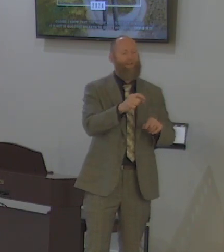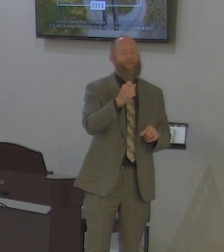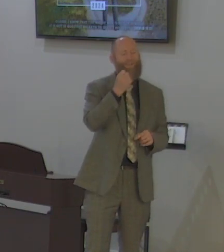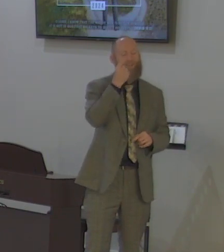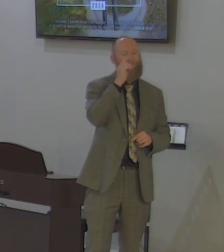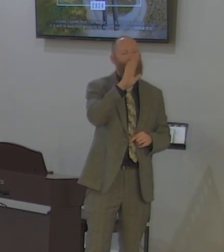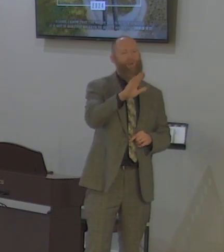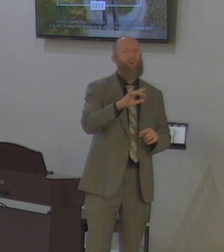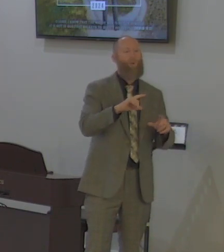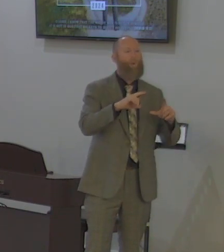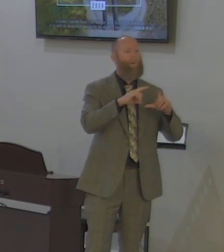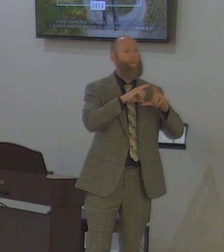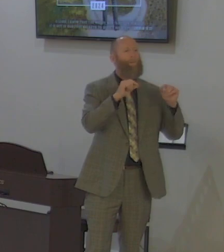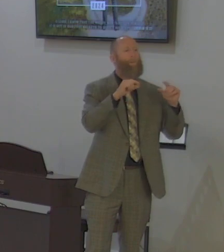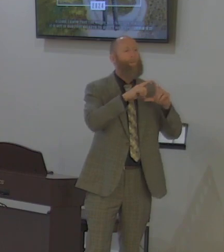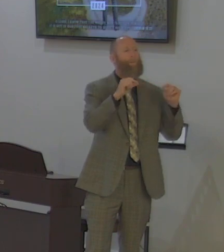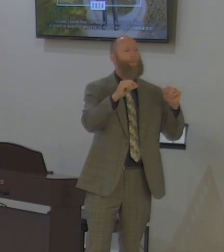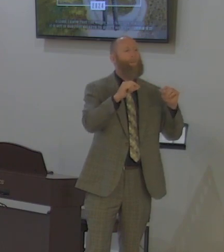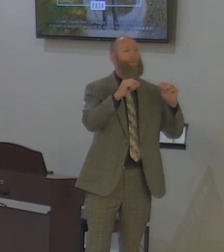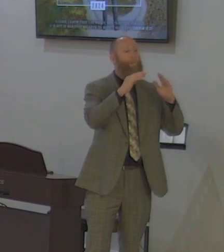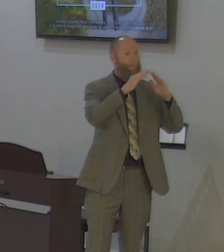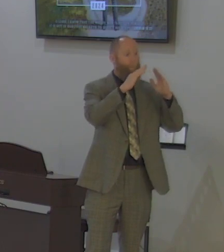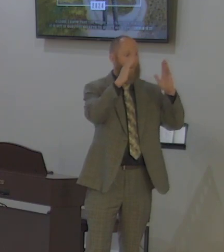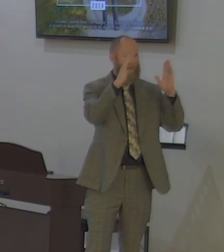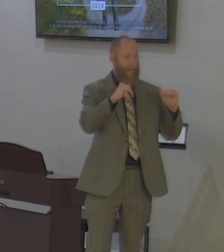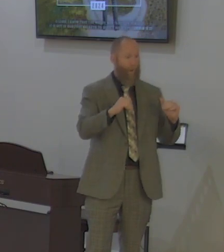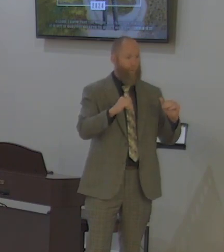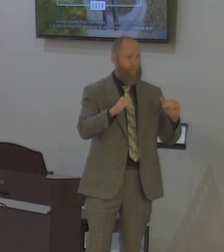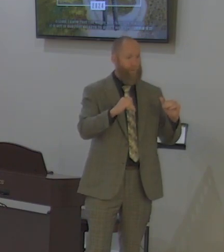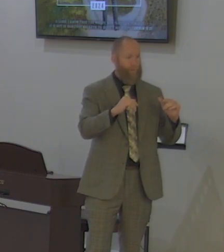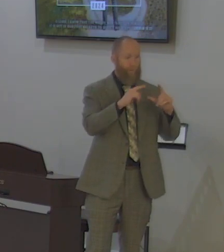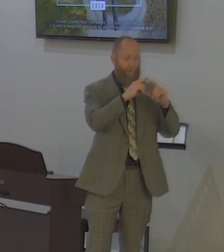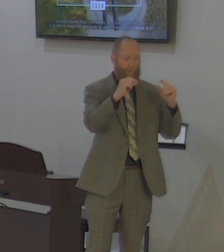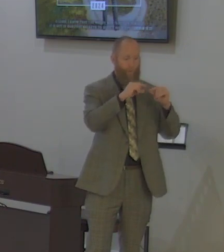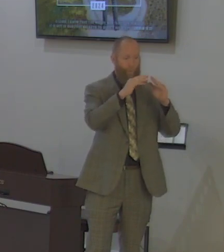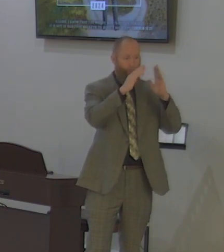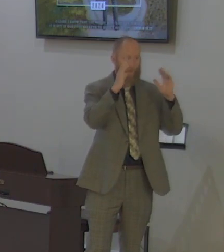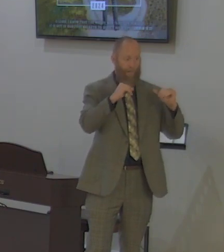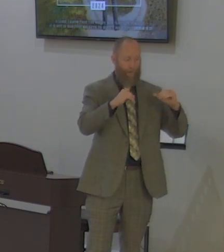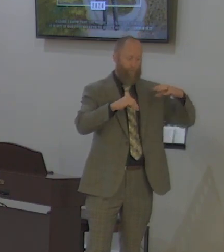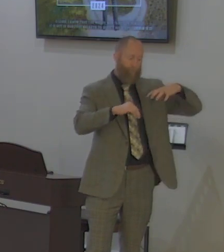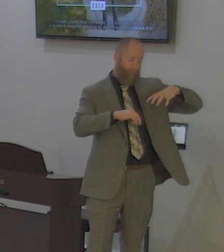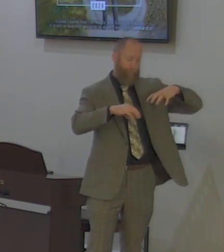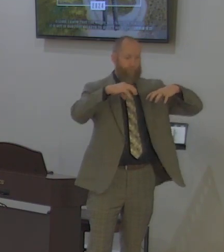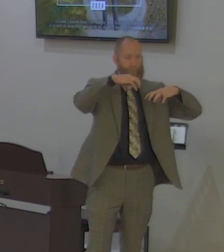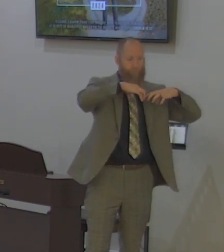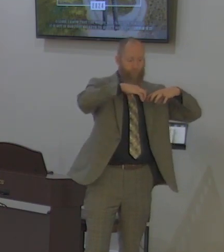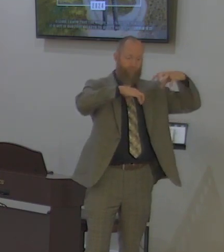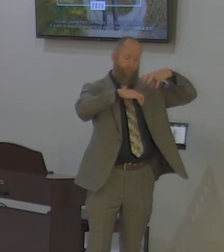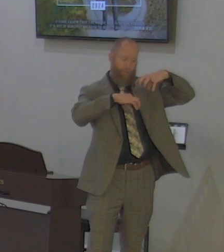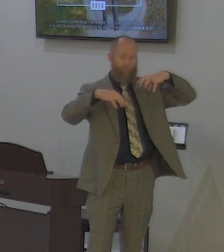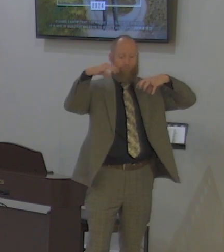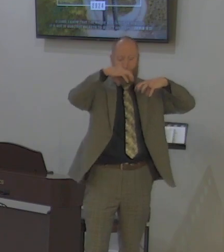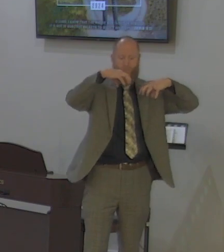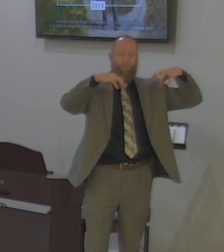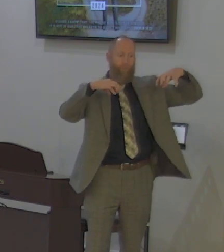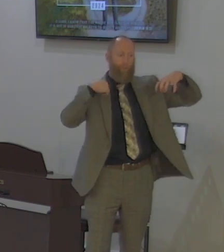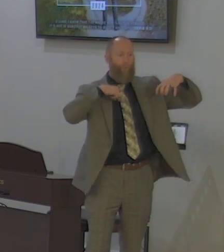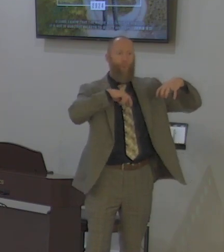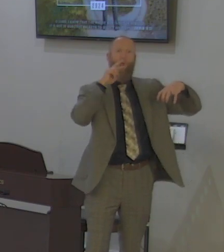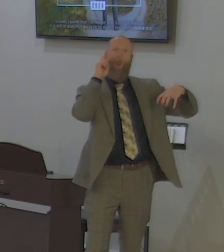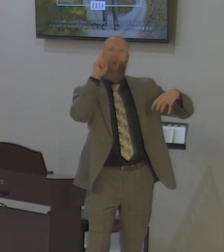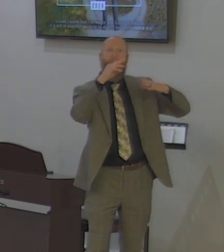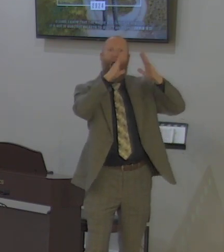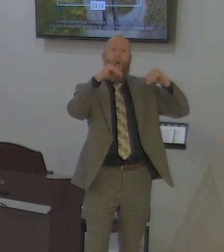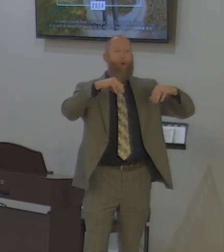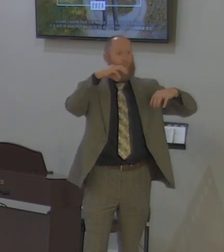Right? And maybe they're even together. Yeah, they work together. They each have their place and they have different functions. And that always happens in any kind of